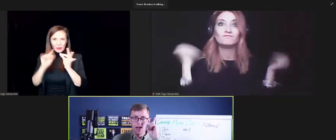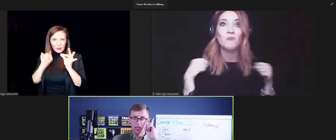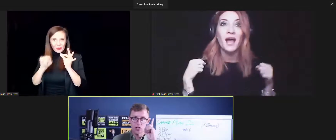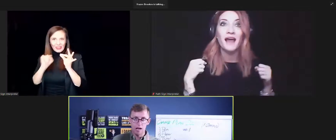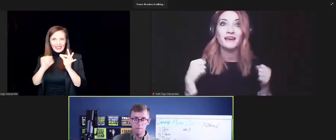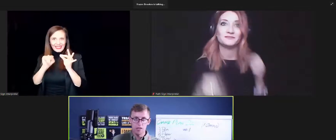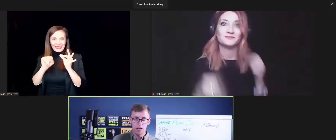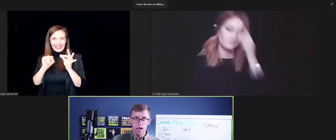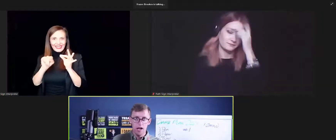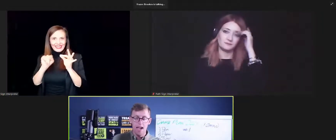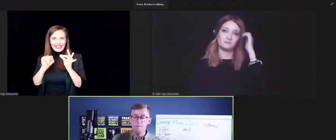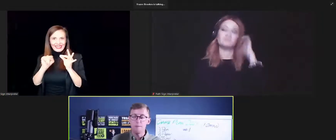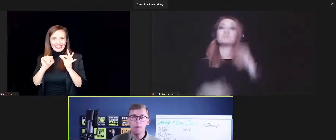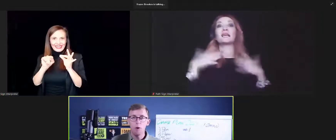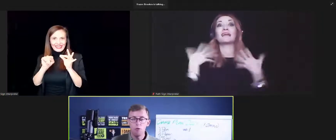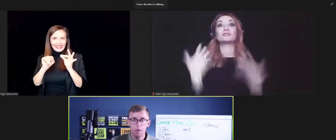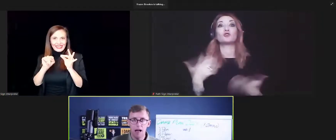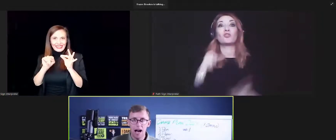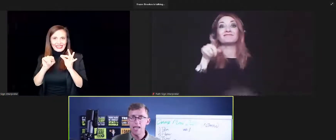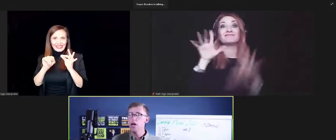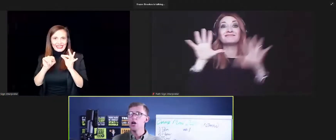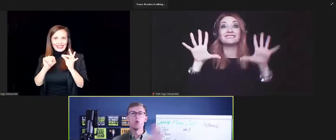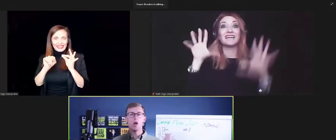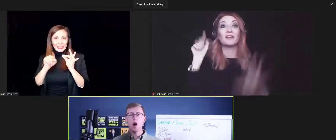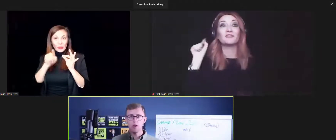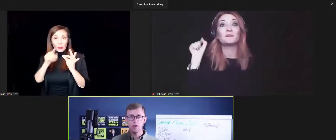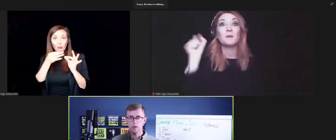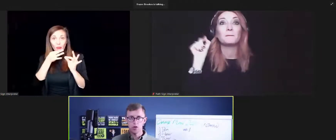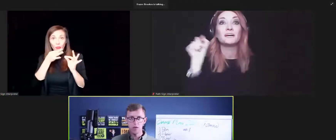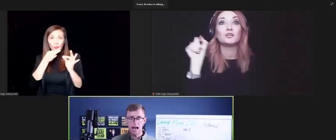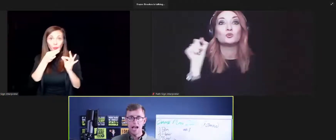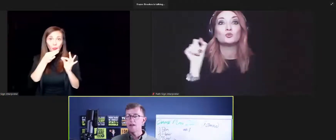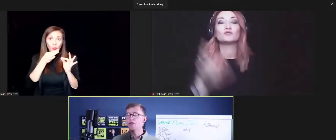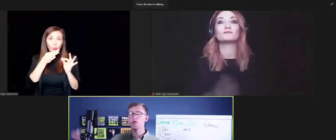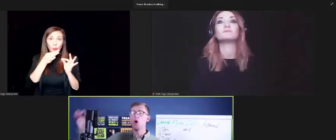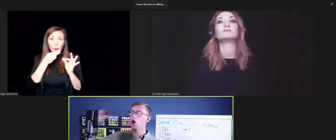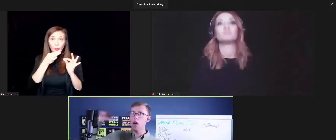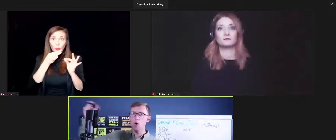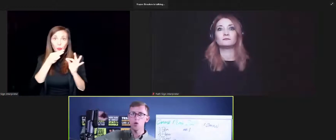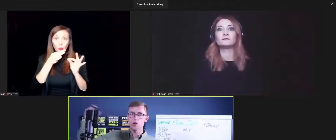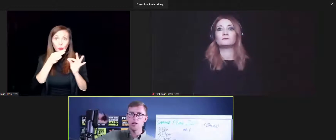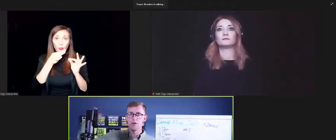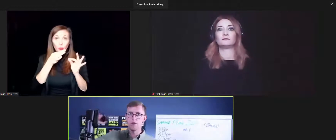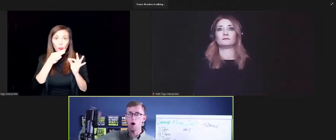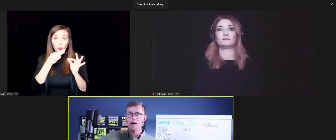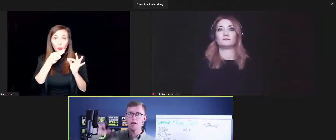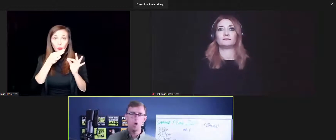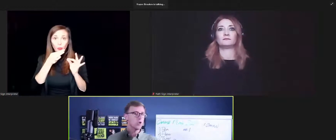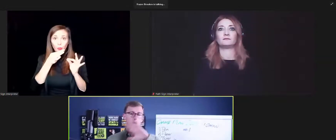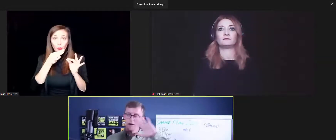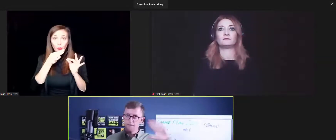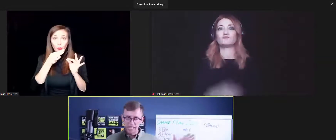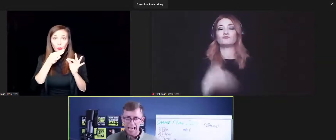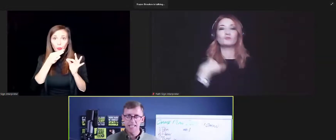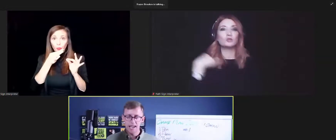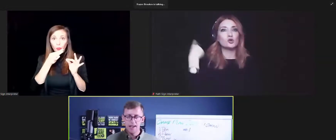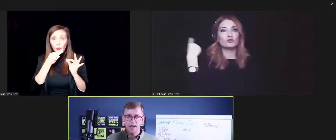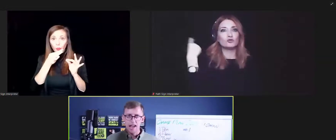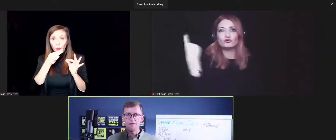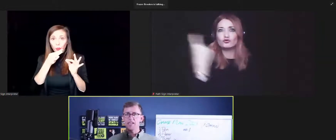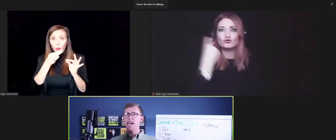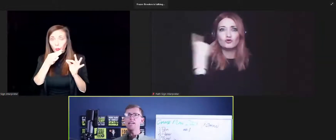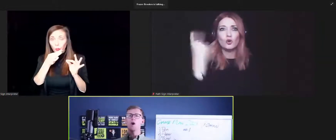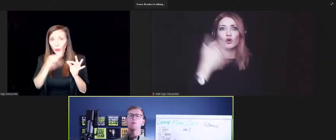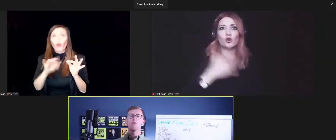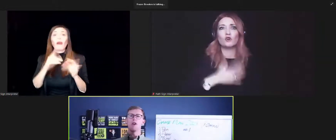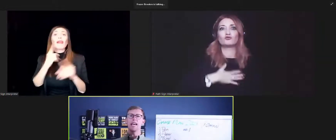one assignment. If people reply, you can't do that. If the doorbell goes, forget it. If